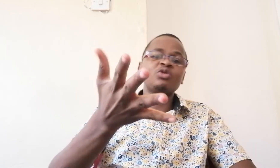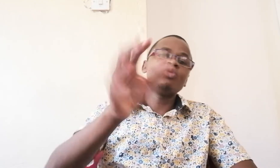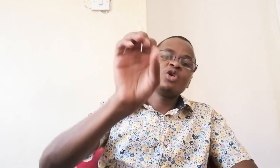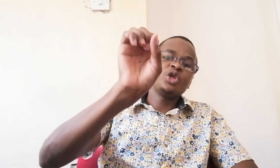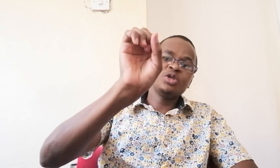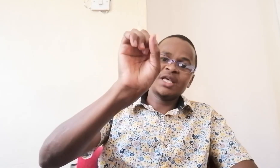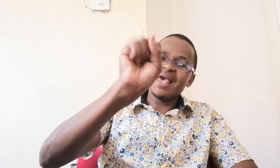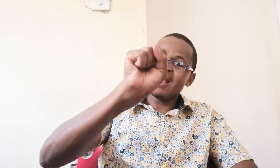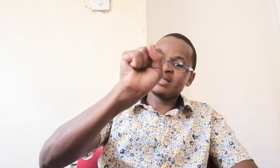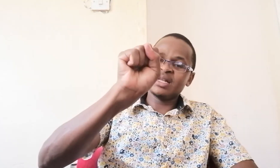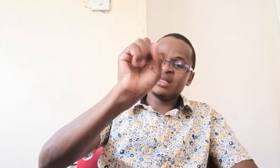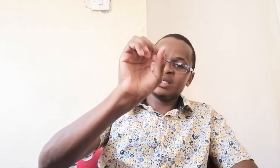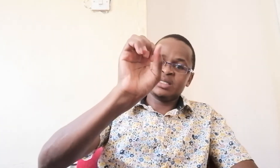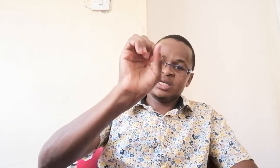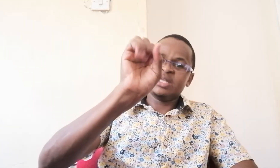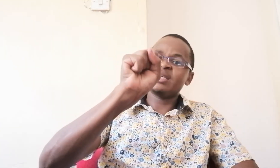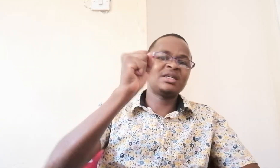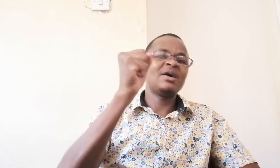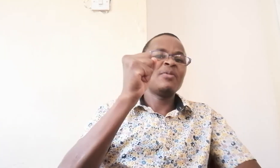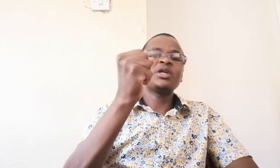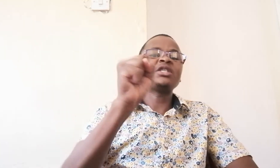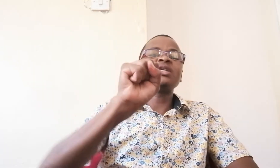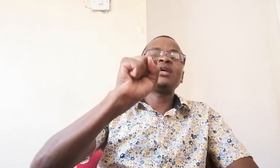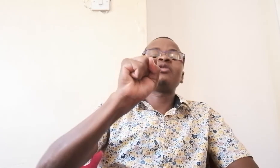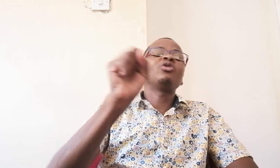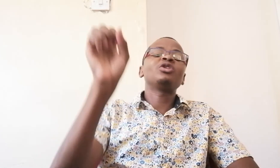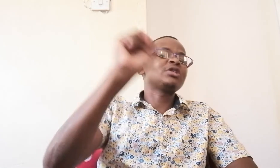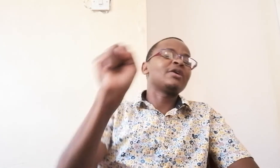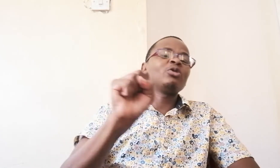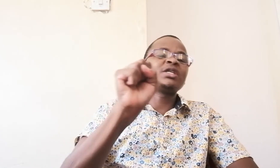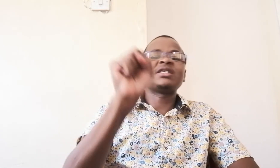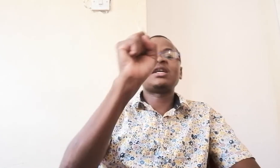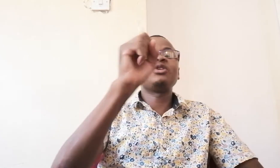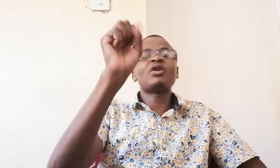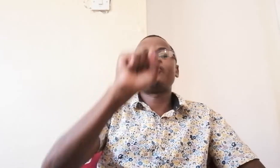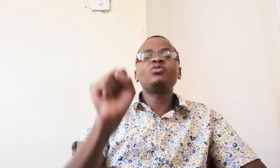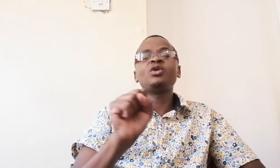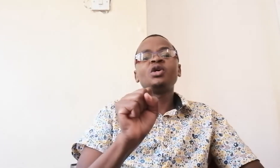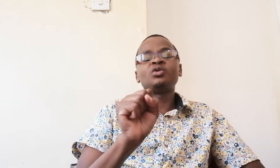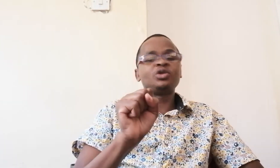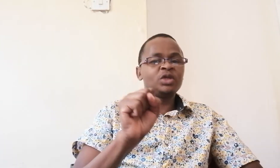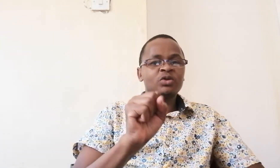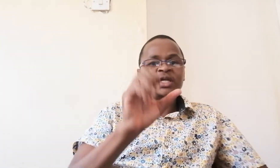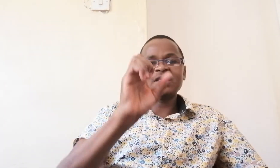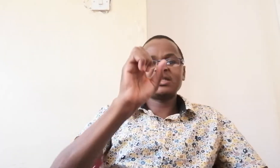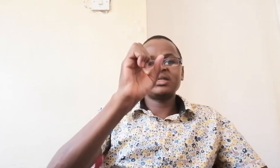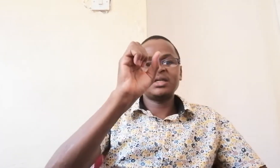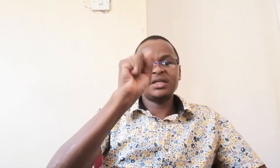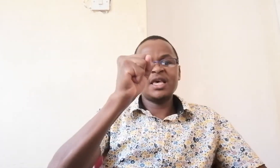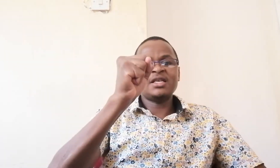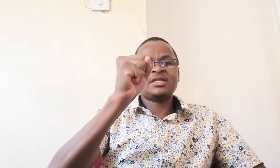to use S like this. Just touch it like, no, not necessarily you have to draw it on here. Just